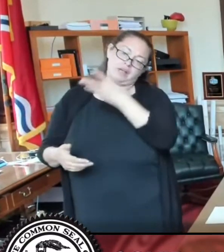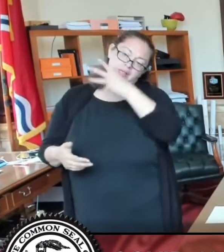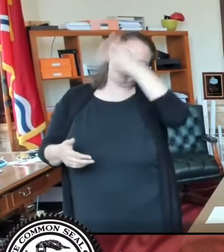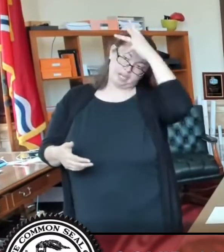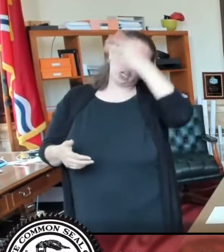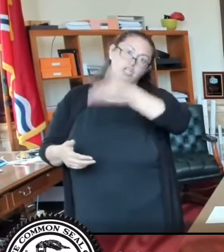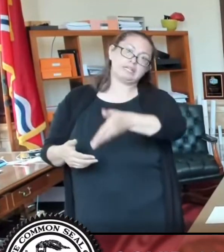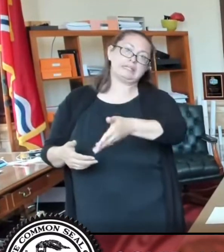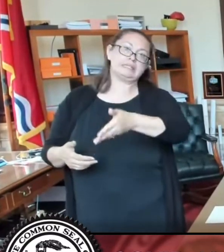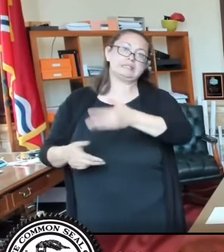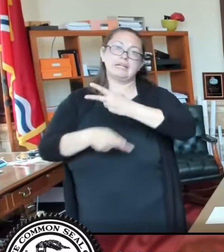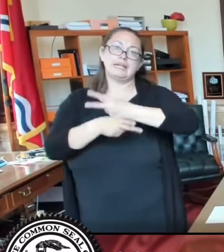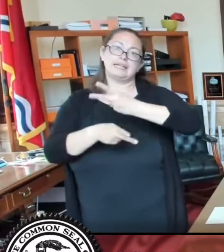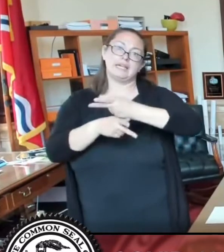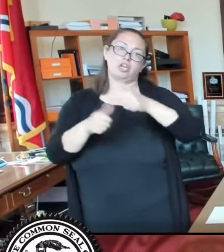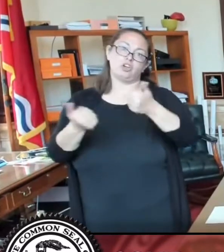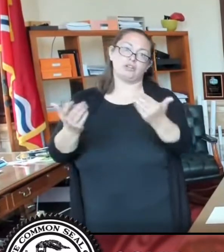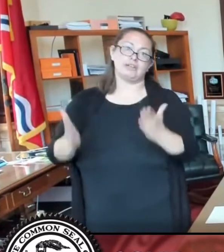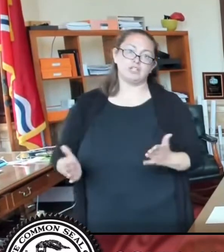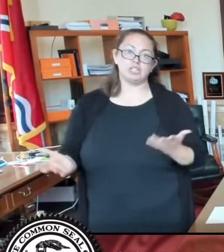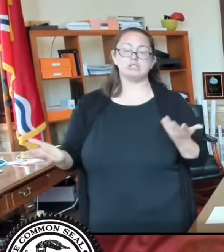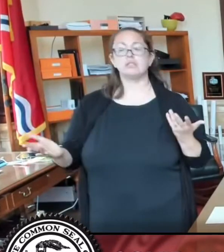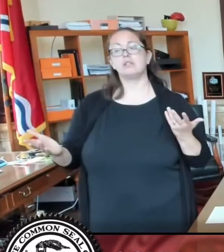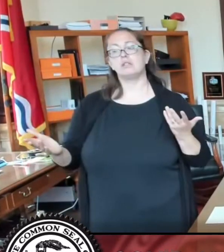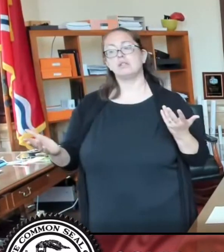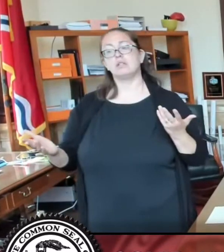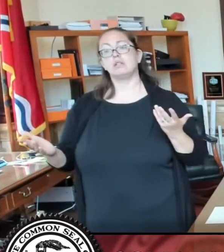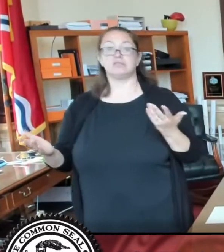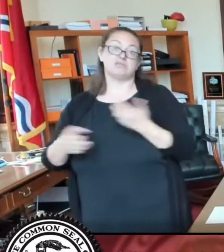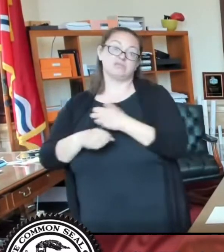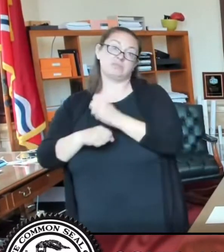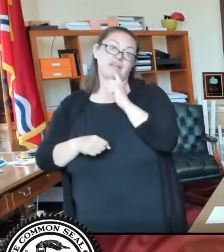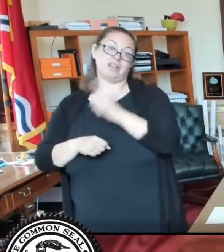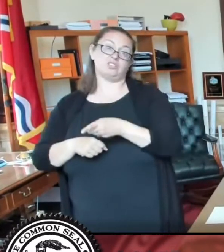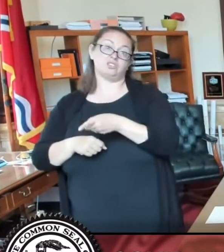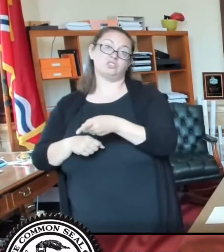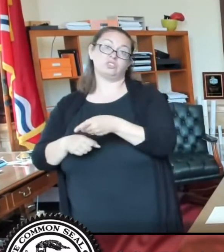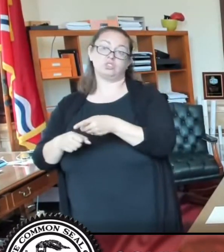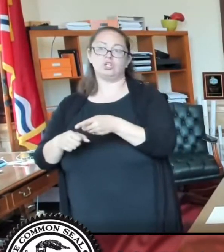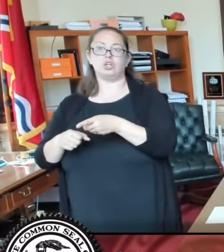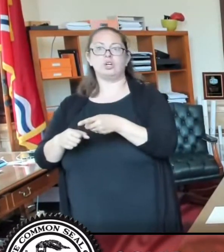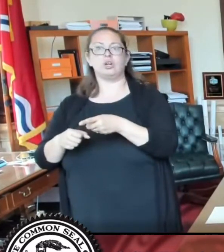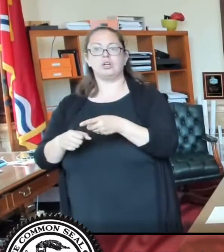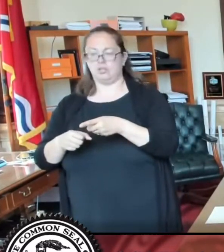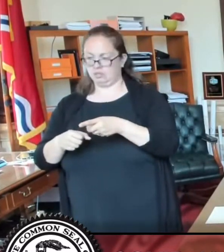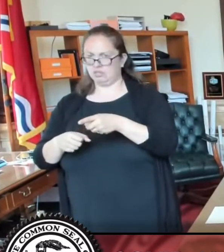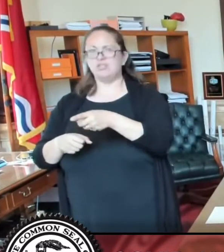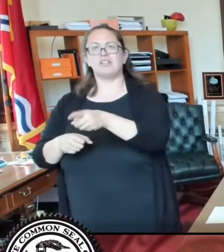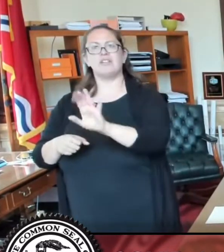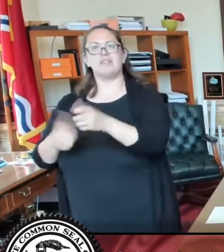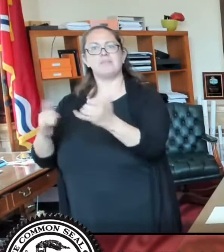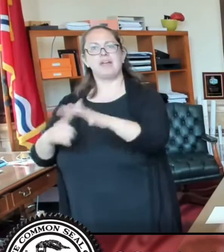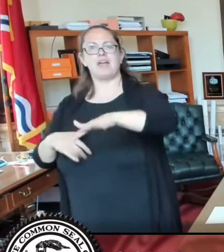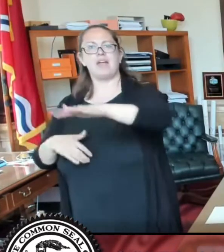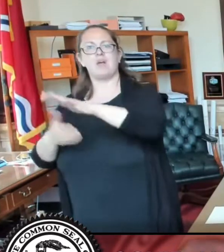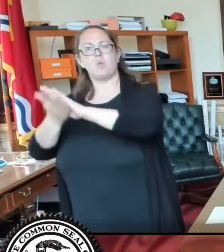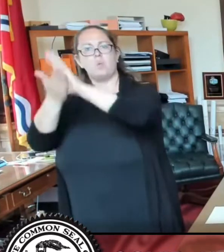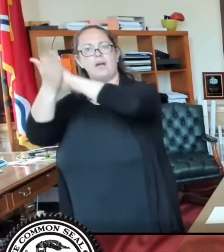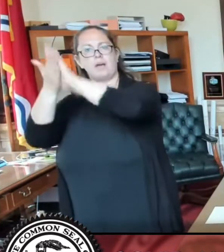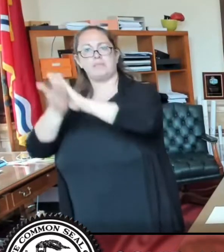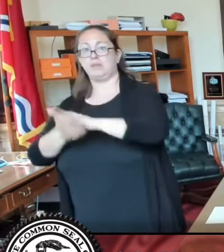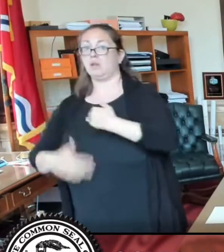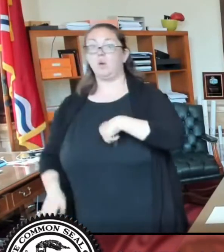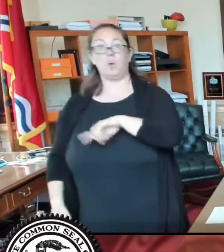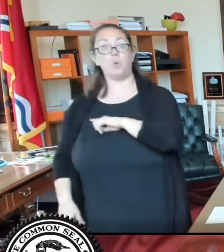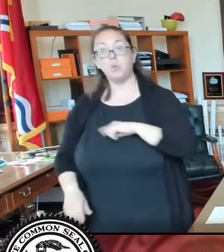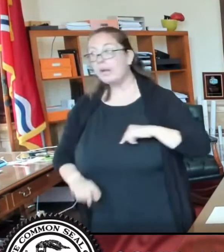there and caregivers, you know, please make sure that you're wiping down the equipment, because there's no way for us to wipe